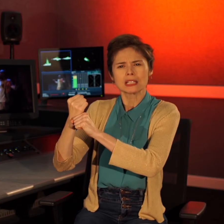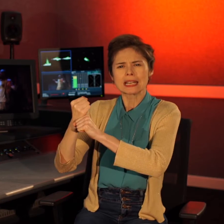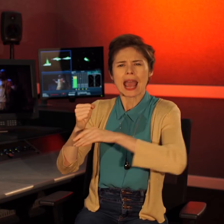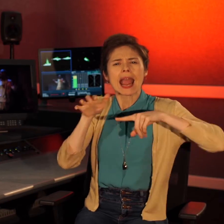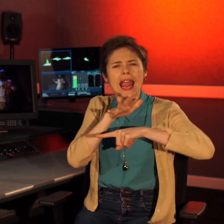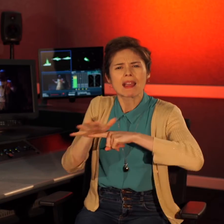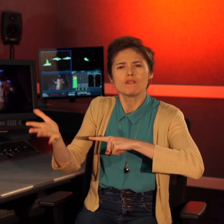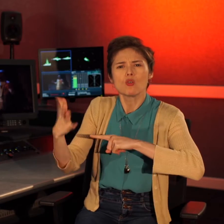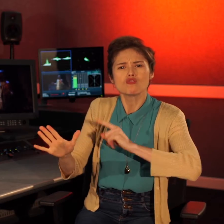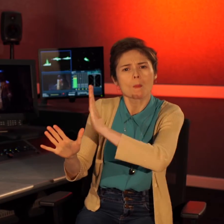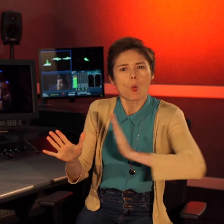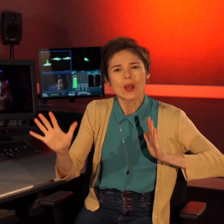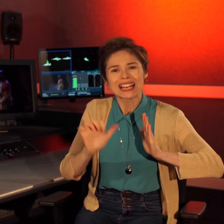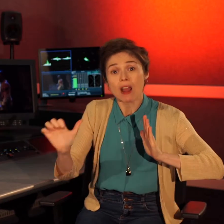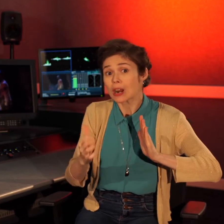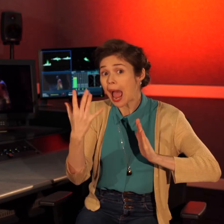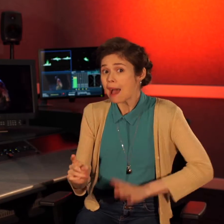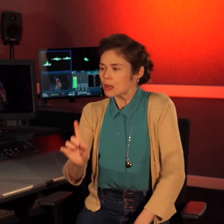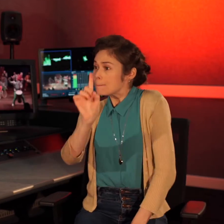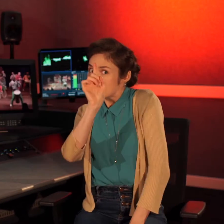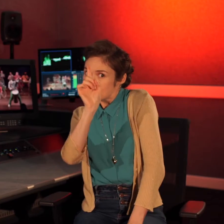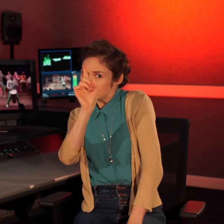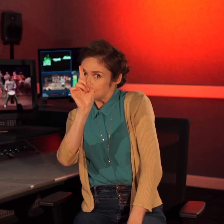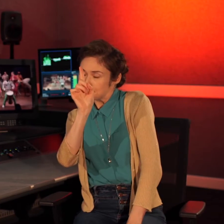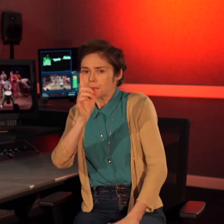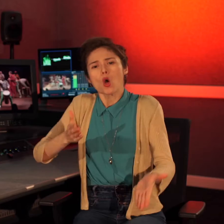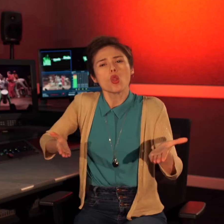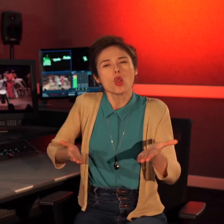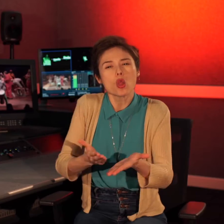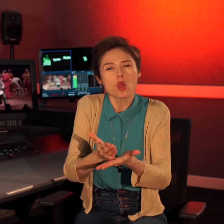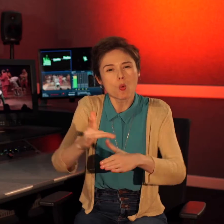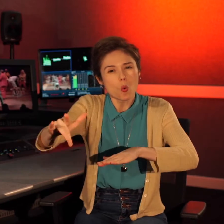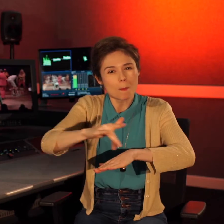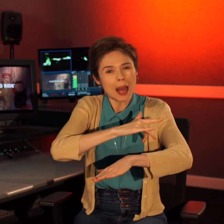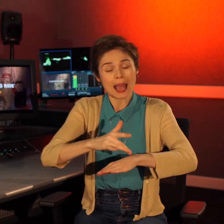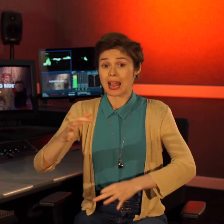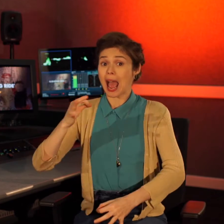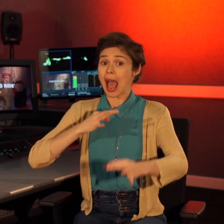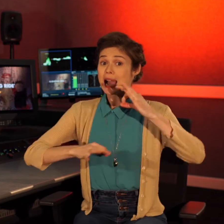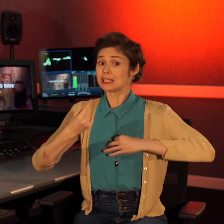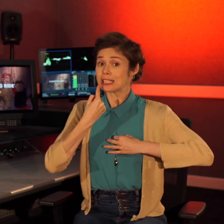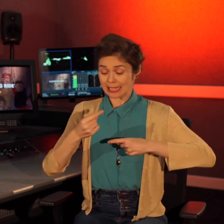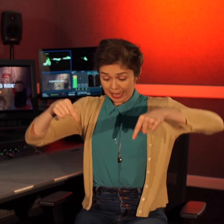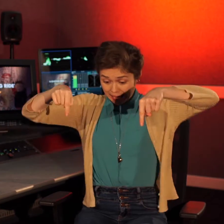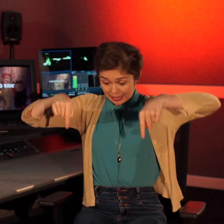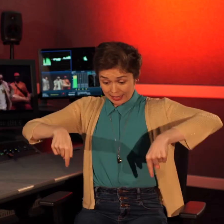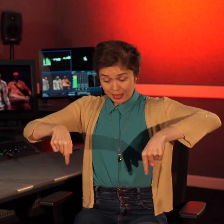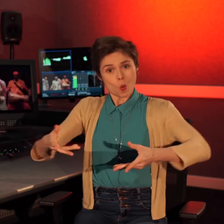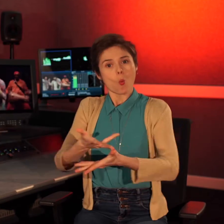that although the production has a West African influence, the actors still talk about